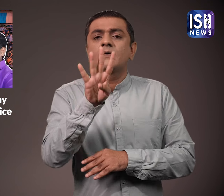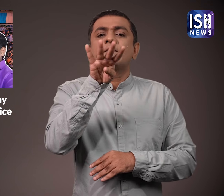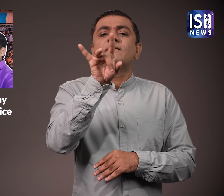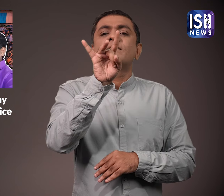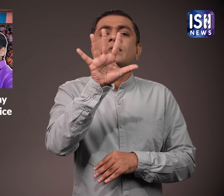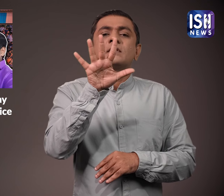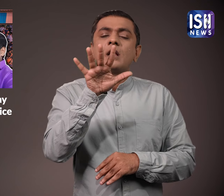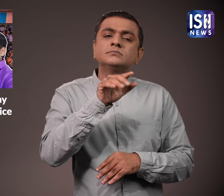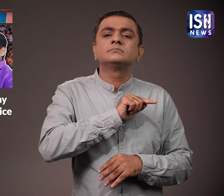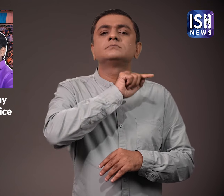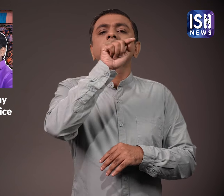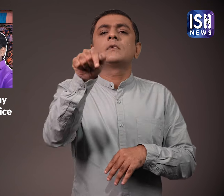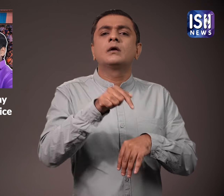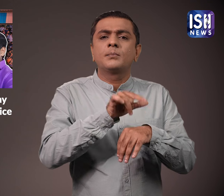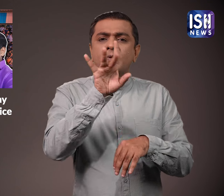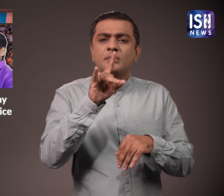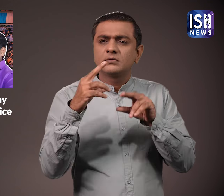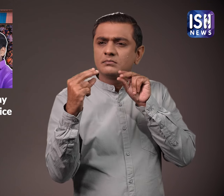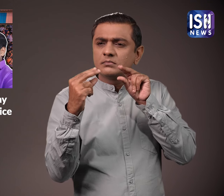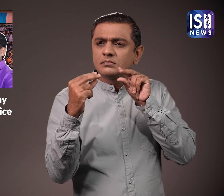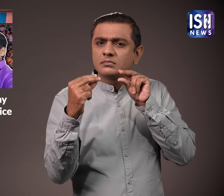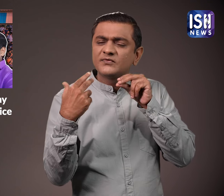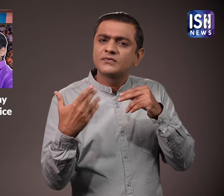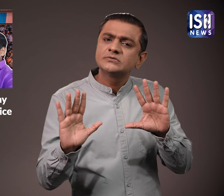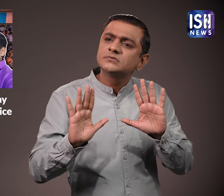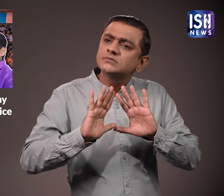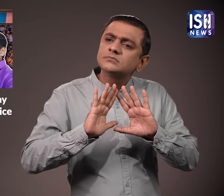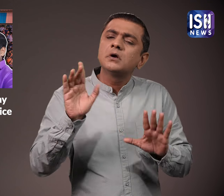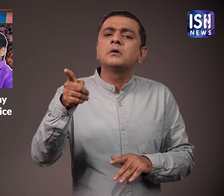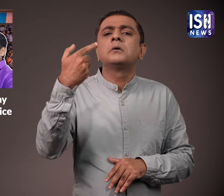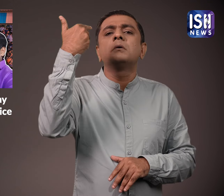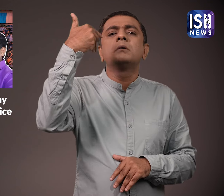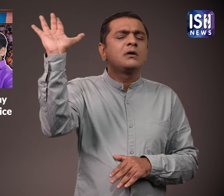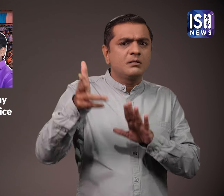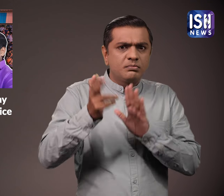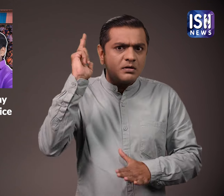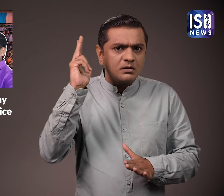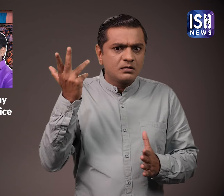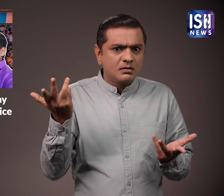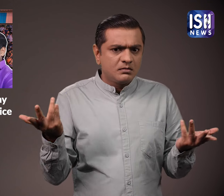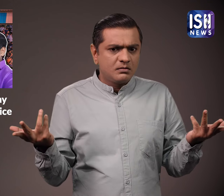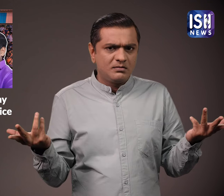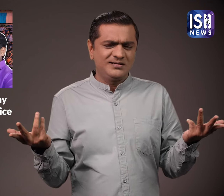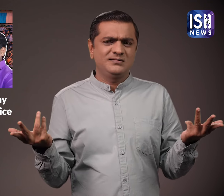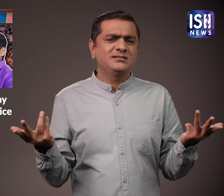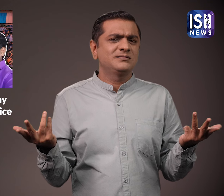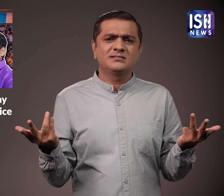But she could only meet him for 15 minutes at around 4.15 pm. And now he is shot dead.